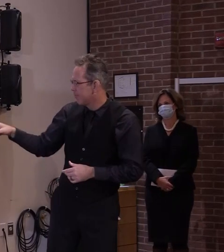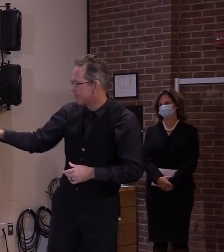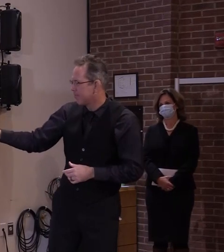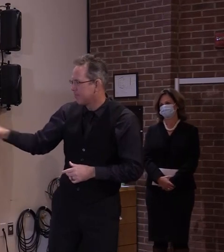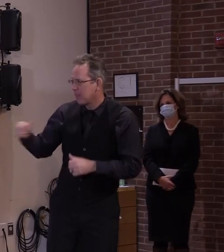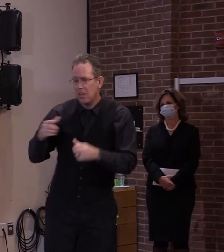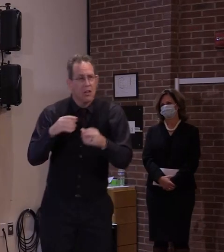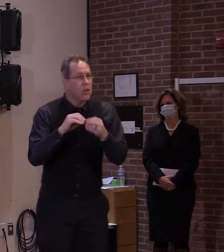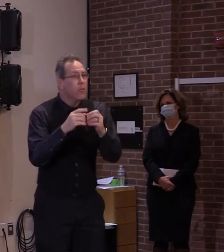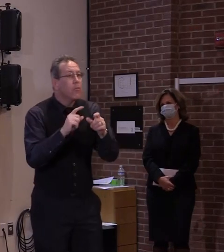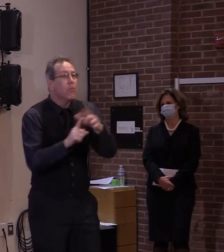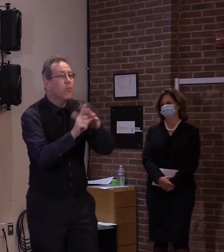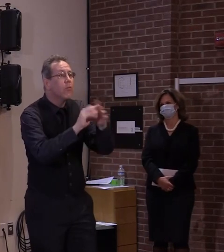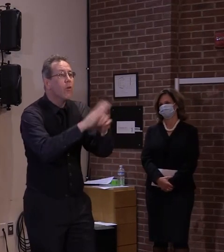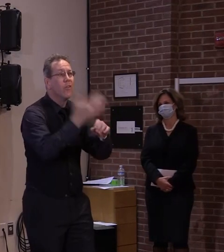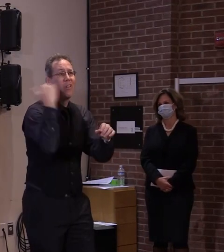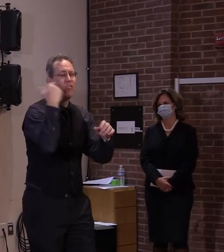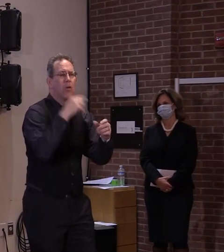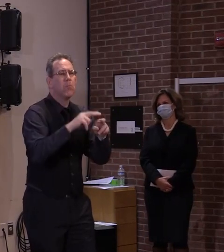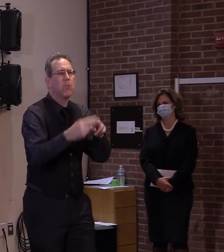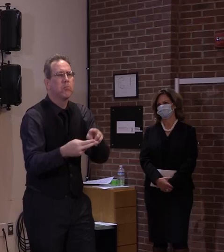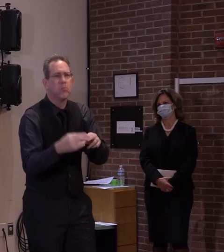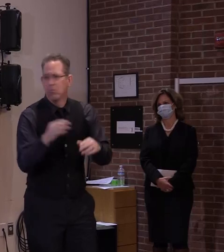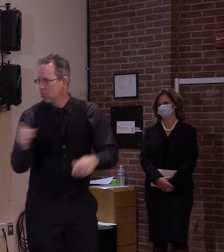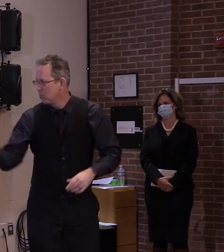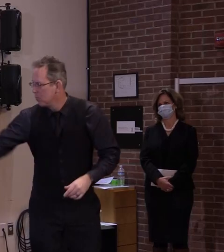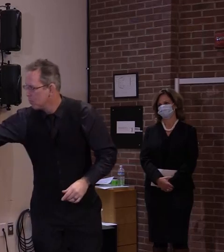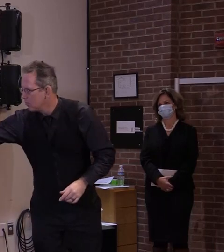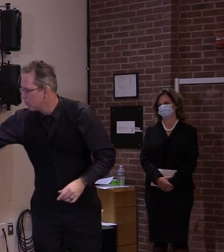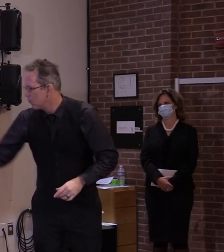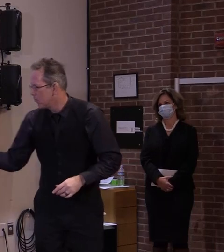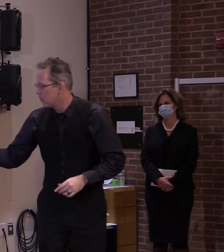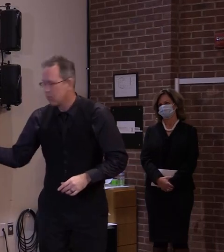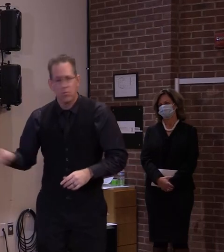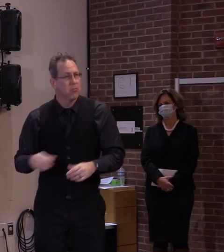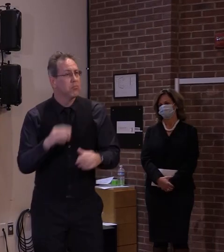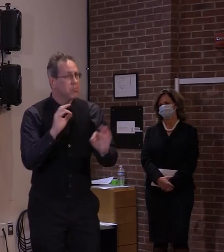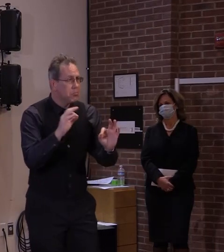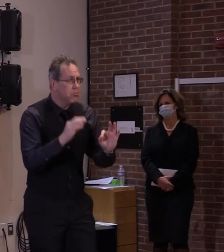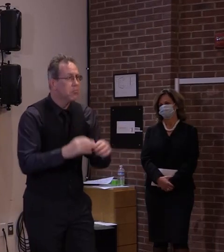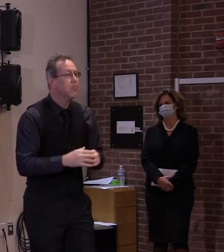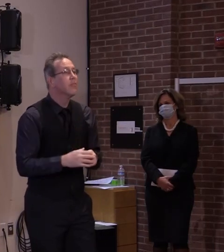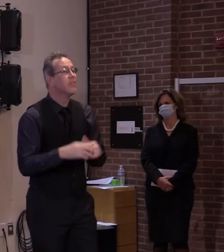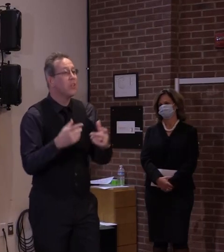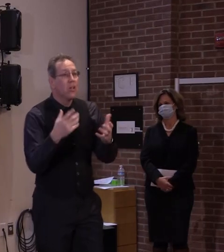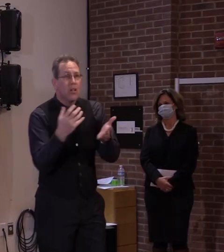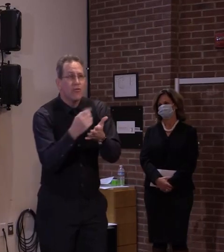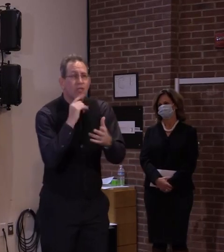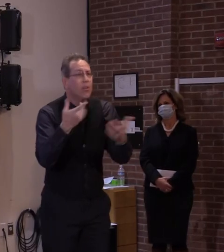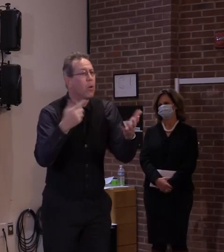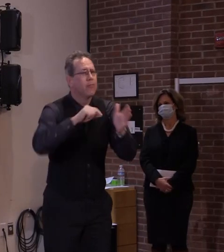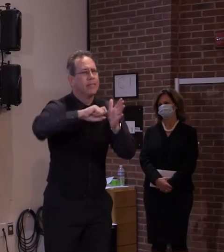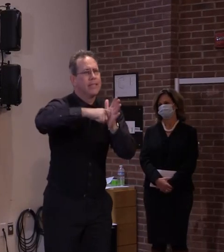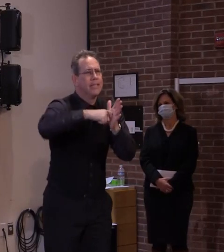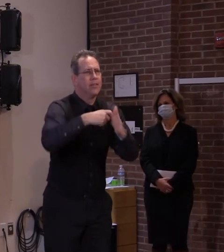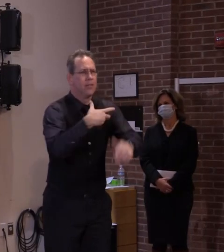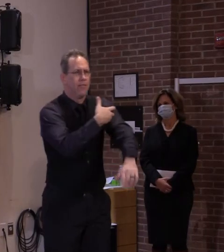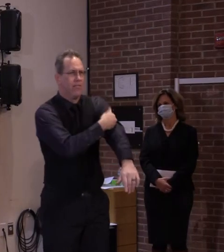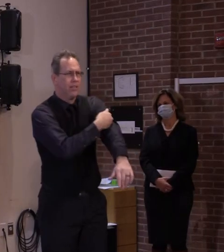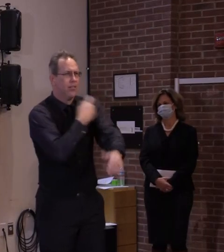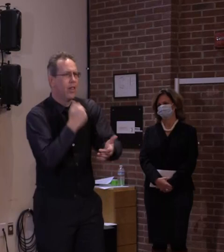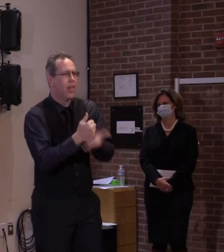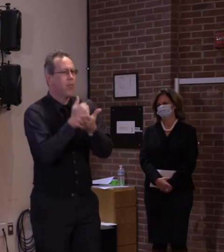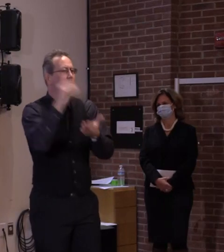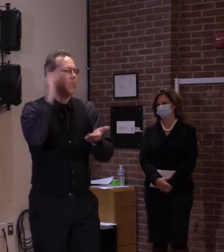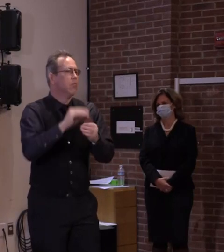effective the vaccines were across college campuses. More students, but fewer cases, even though there were more cases